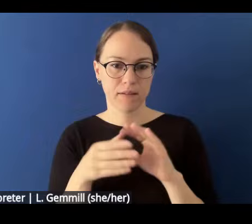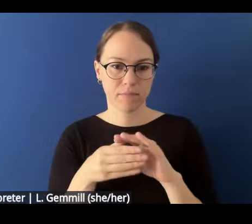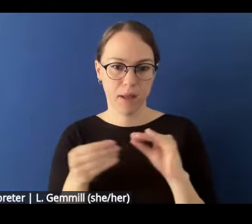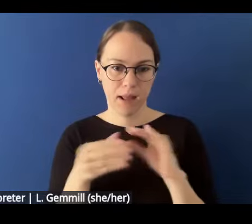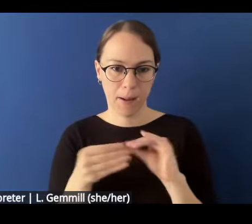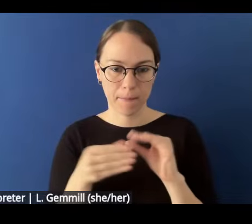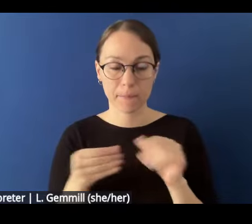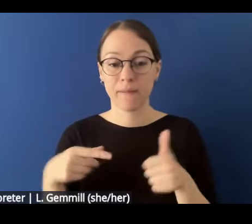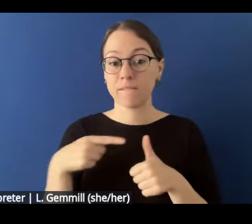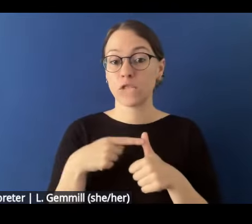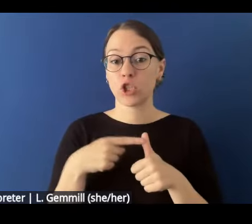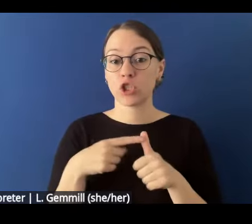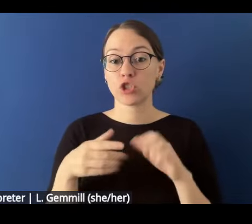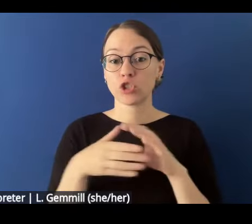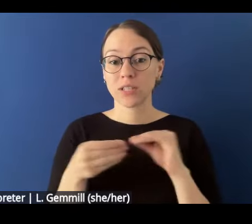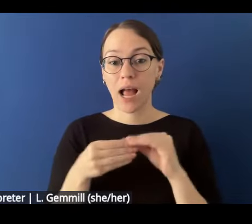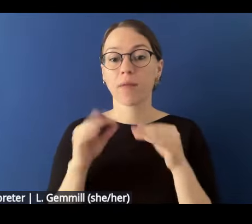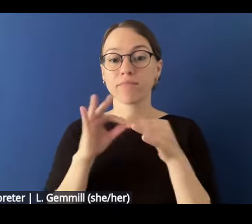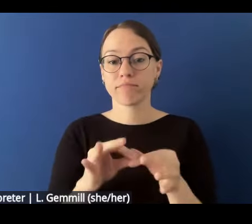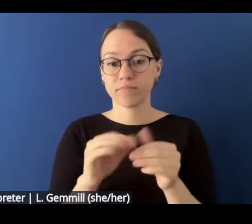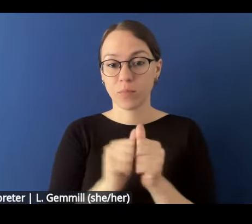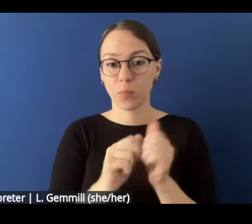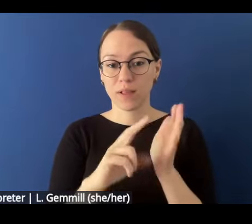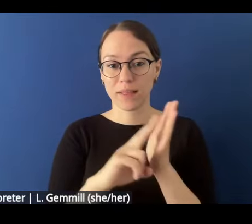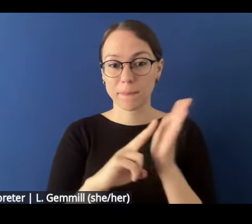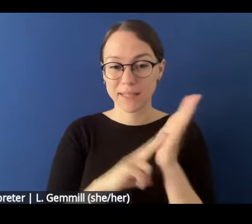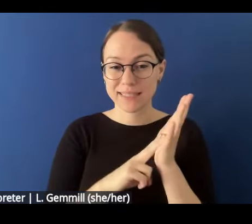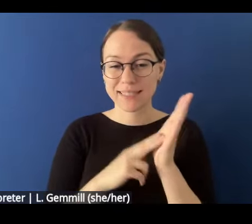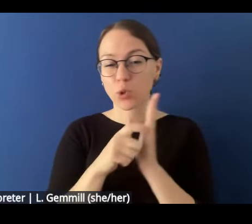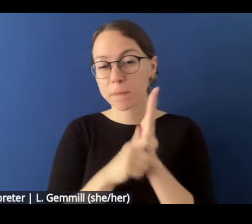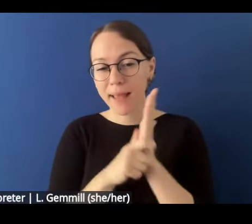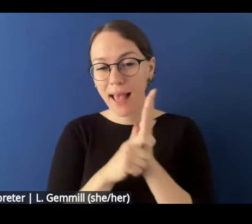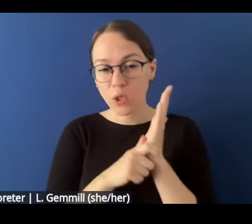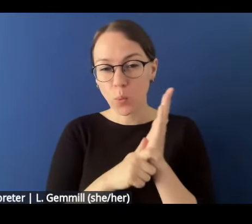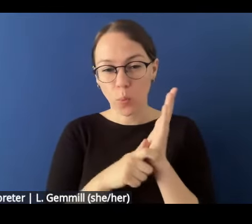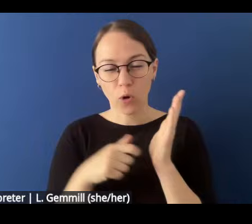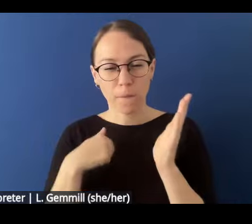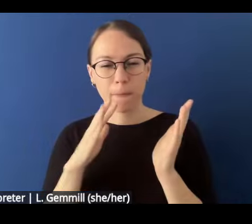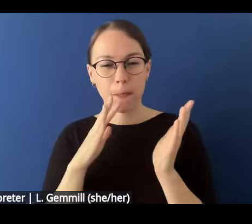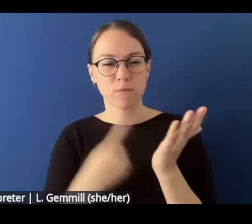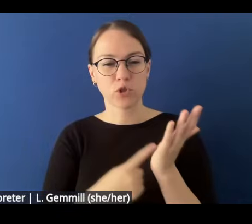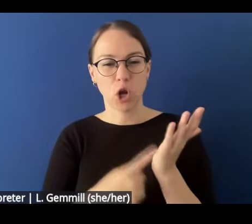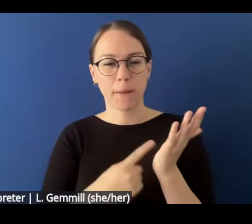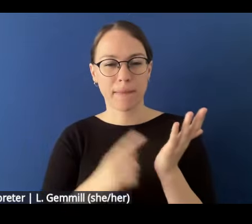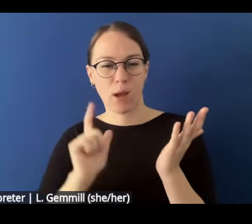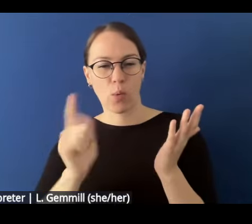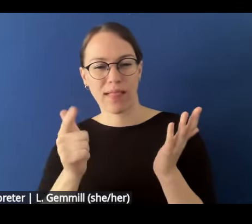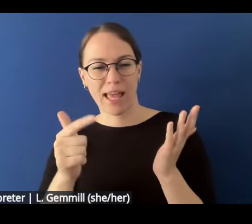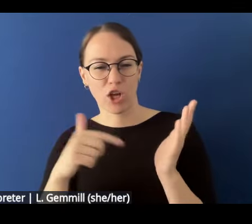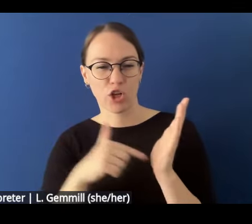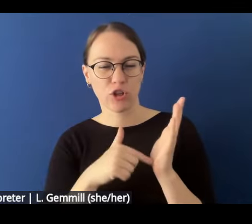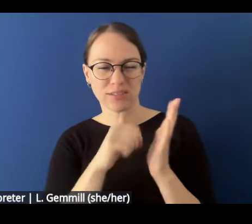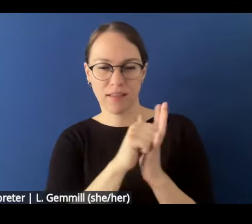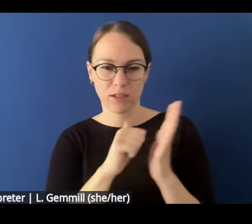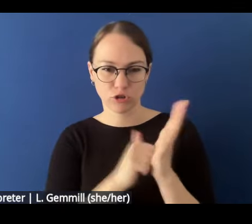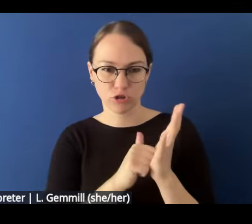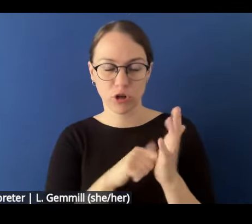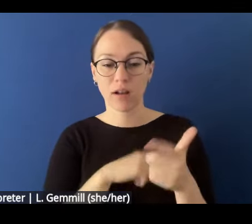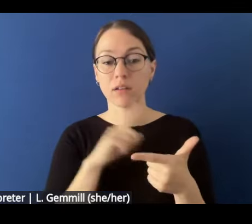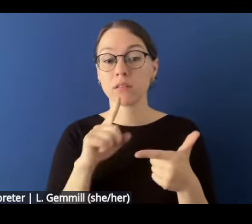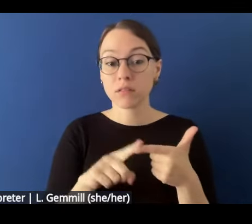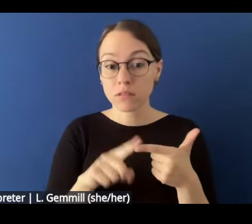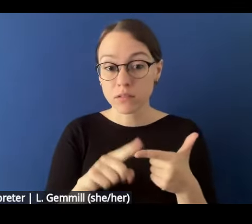relates to the petition manuals that you'll consider later on your agenda today. And the second relates to our client